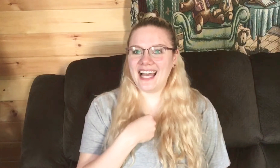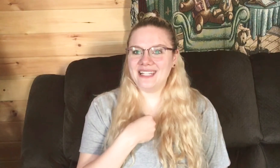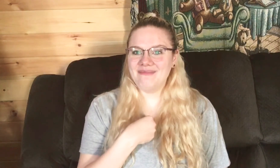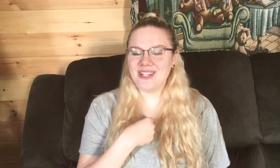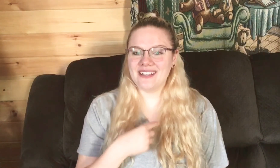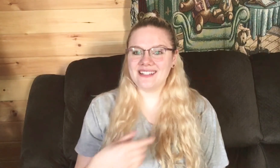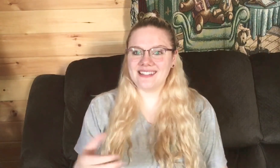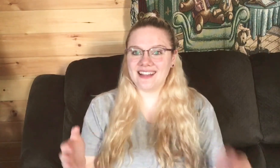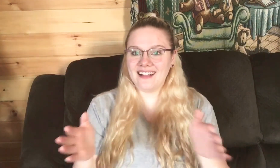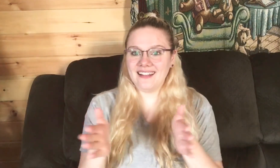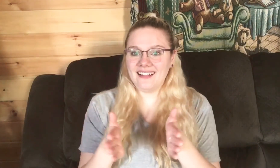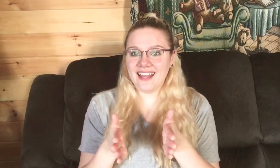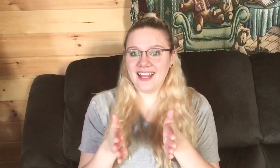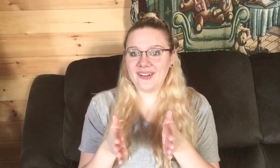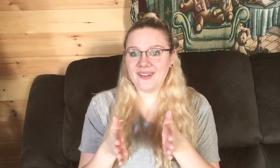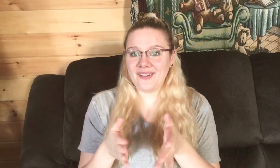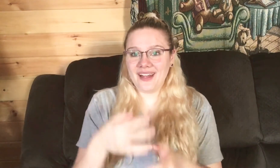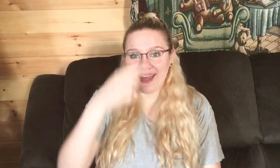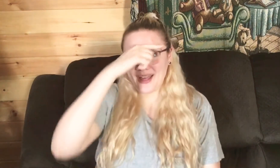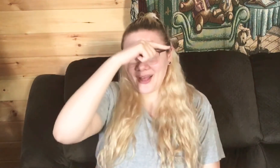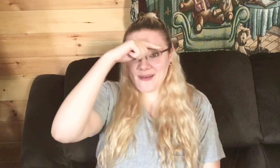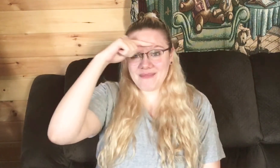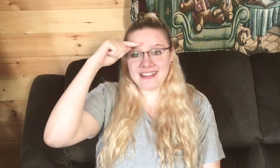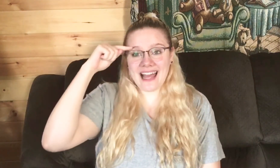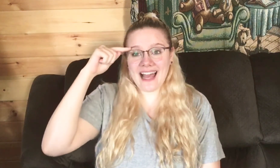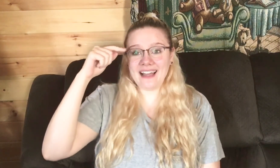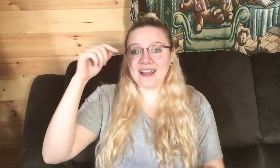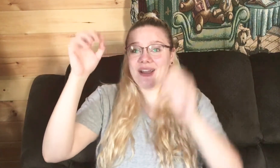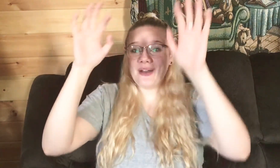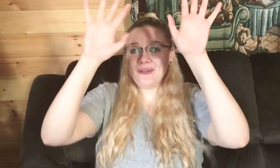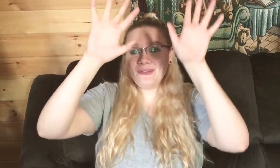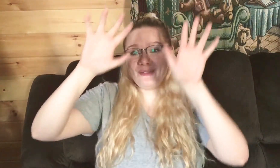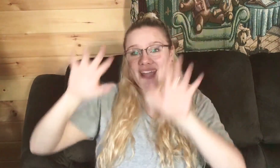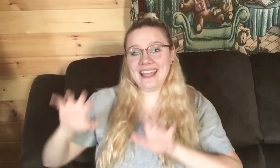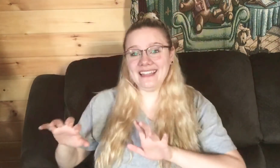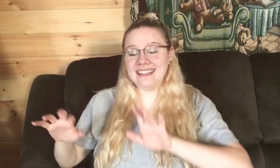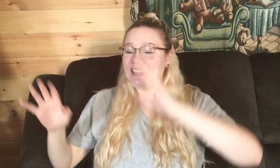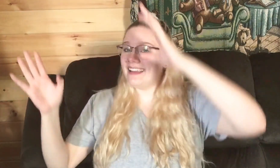I'm just a little black rain.